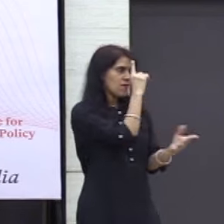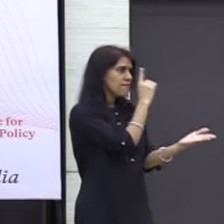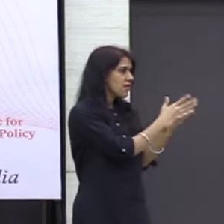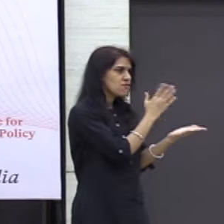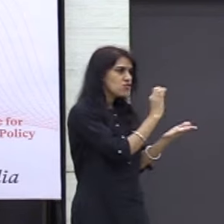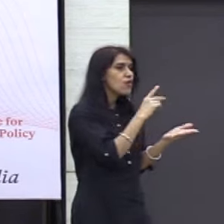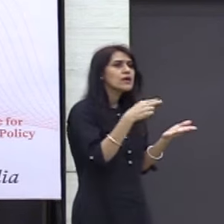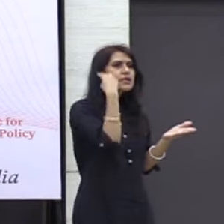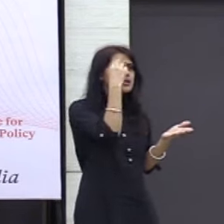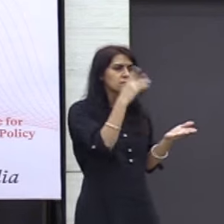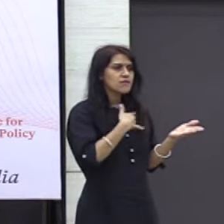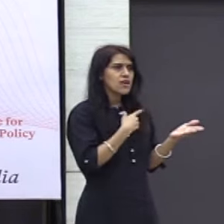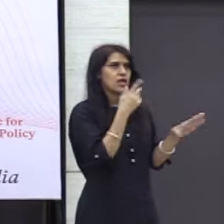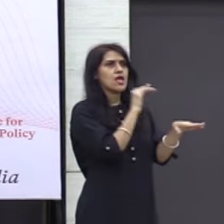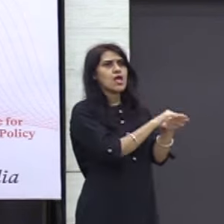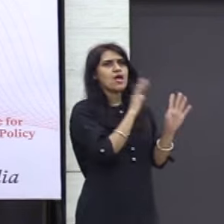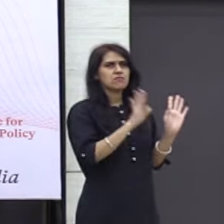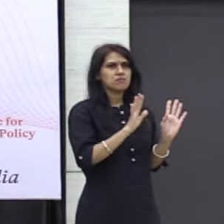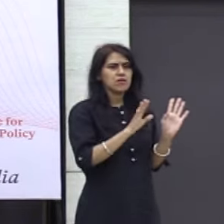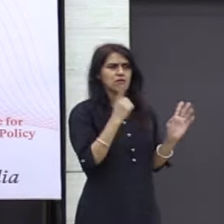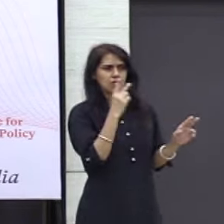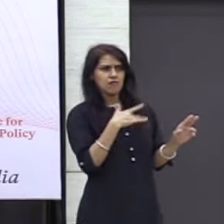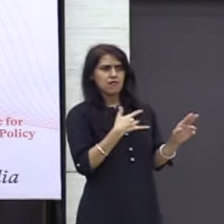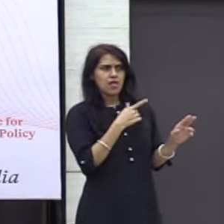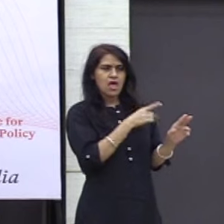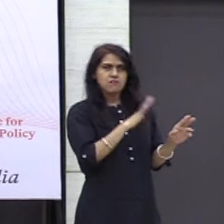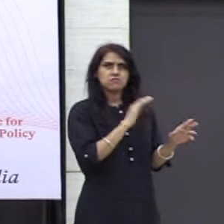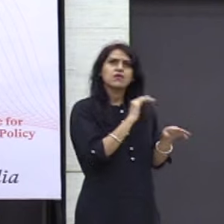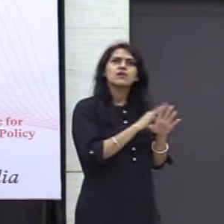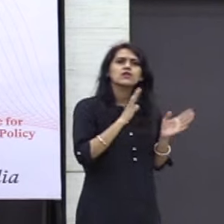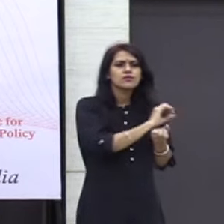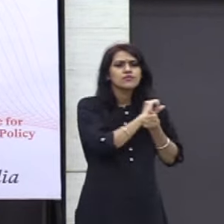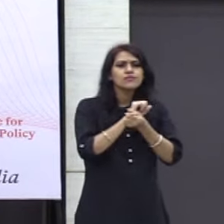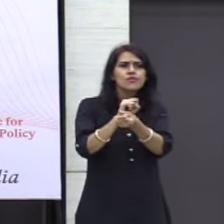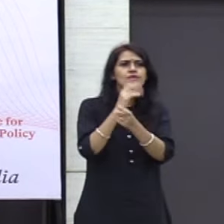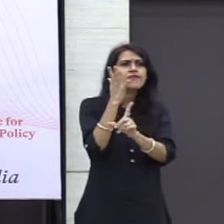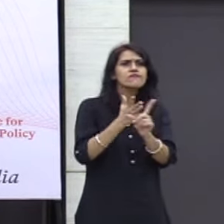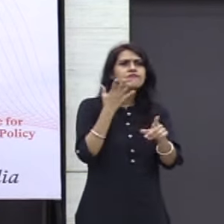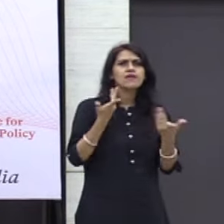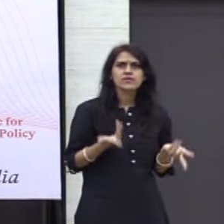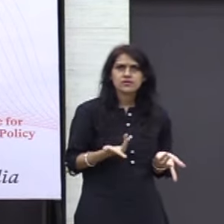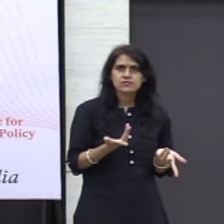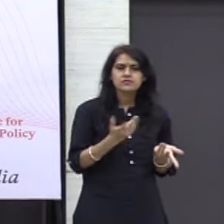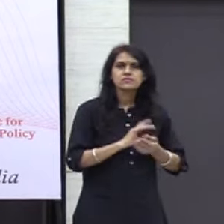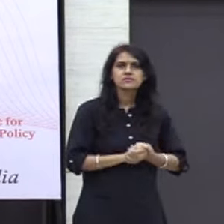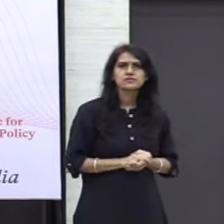reasonable suspicions that you're a member of that organized crime. And you'll be inside for 5 years, you won't get bail.